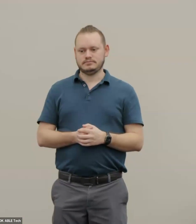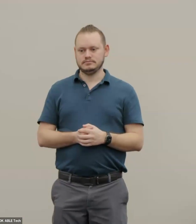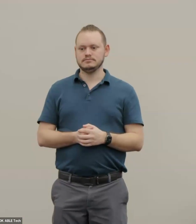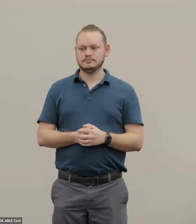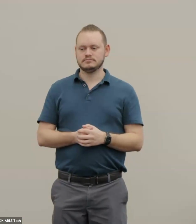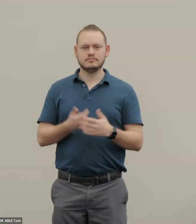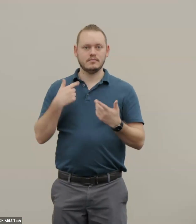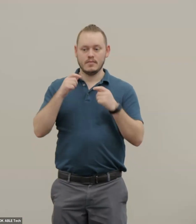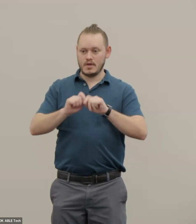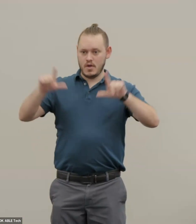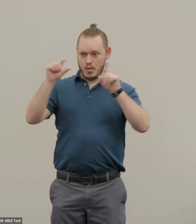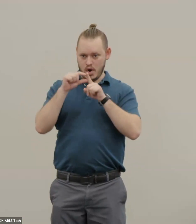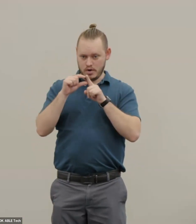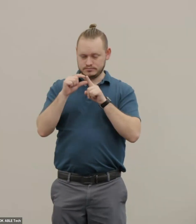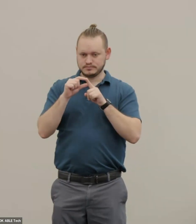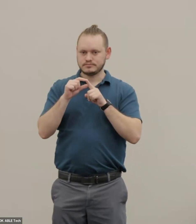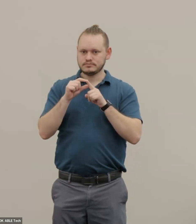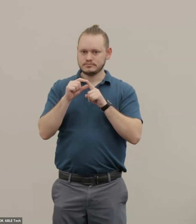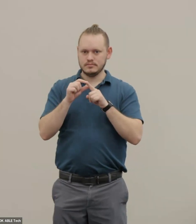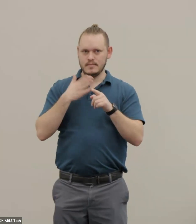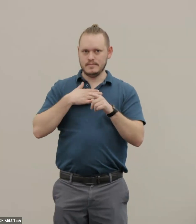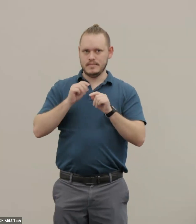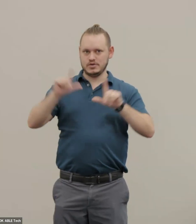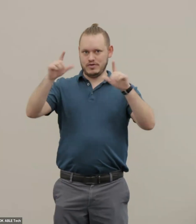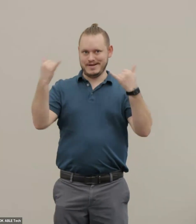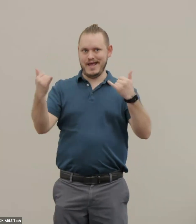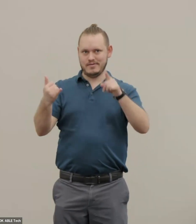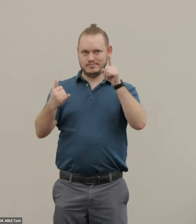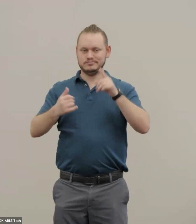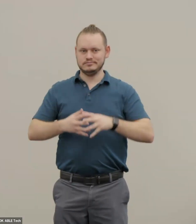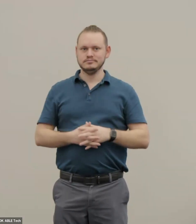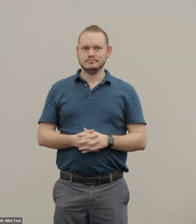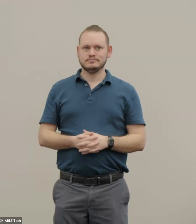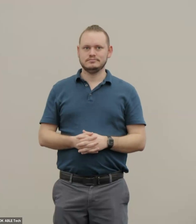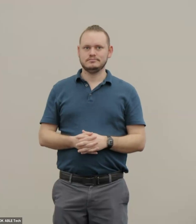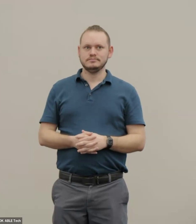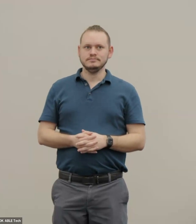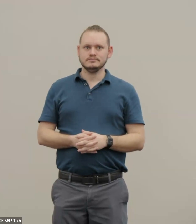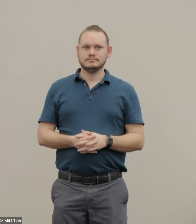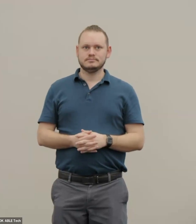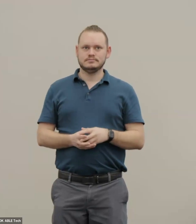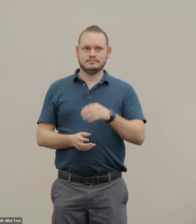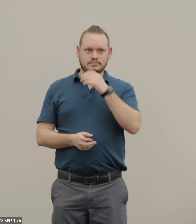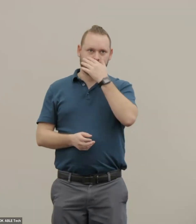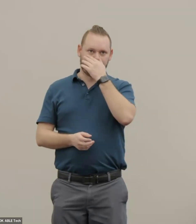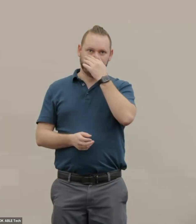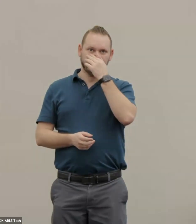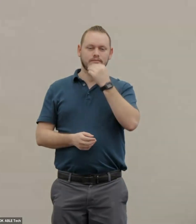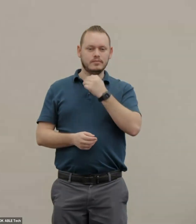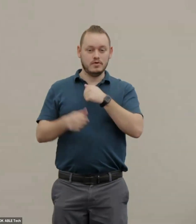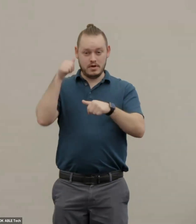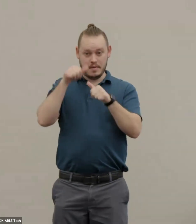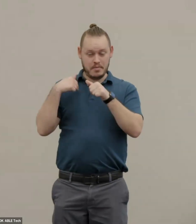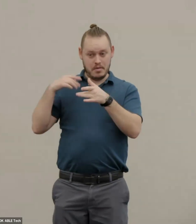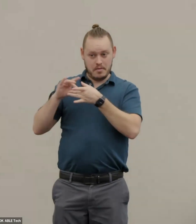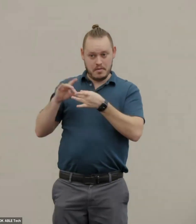open up a Word document on my screen right now. And you know, if you recall, one of the first things I mentioned to you is